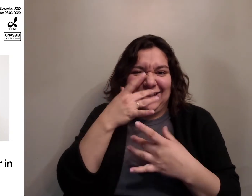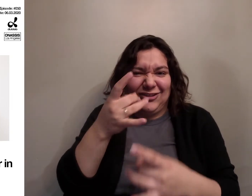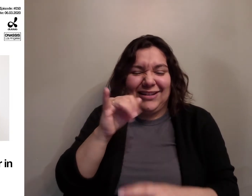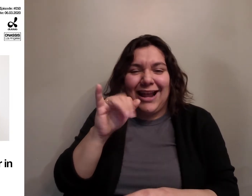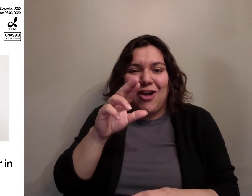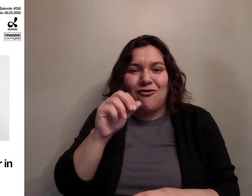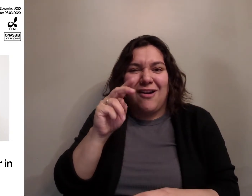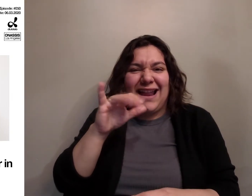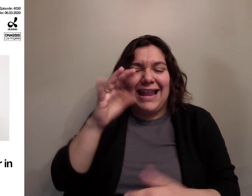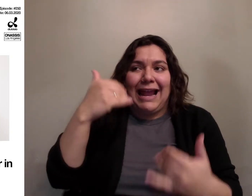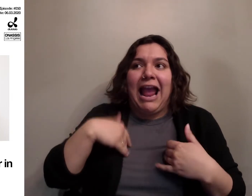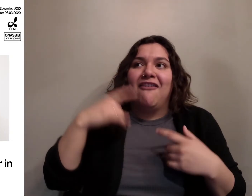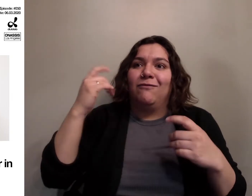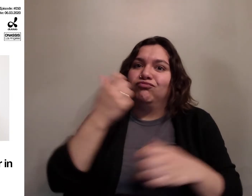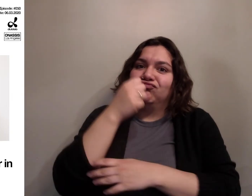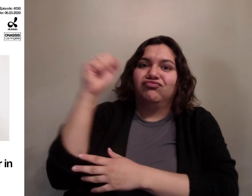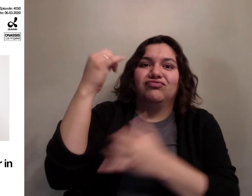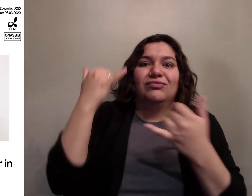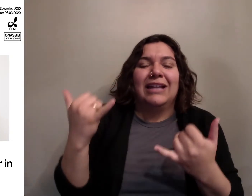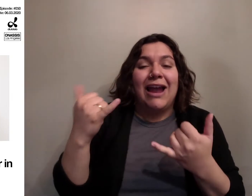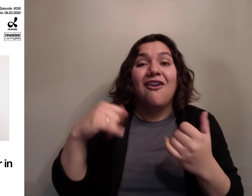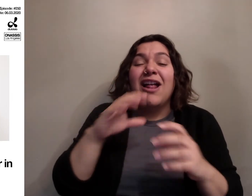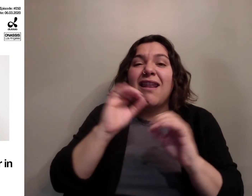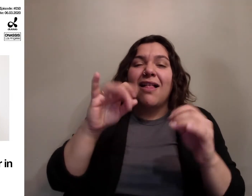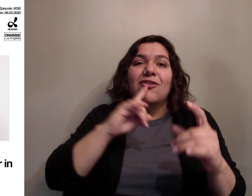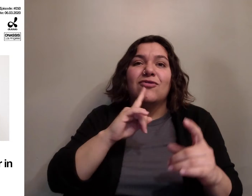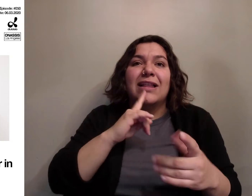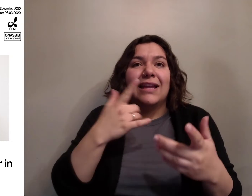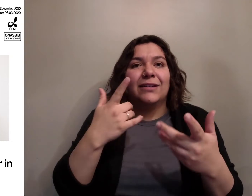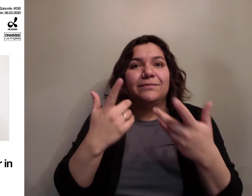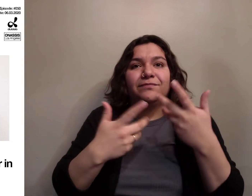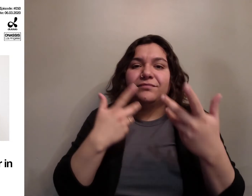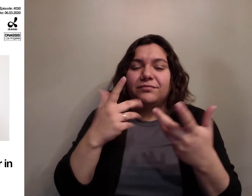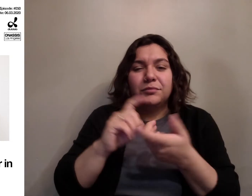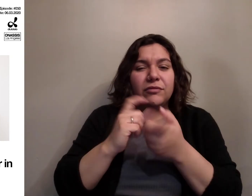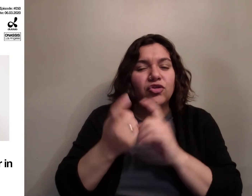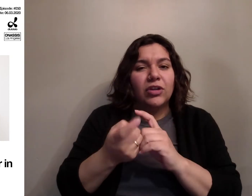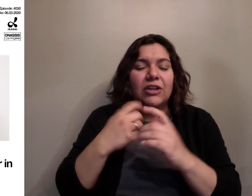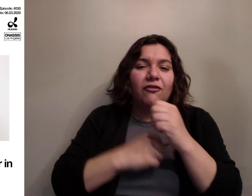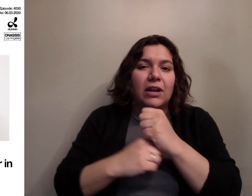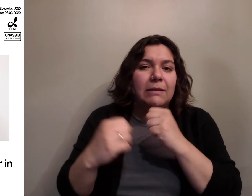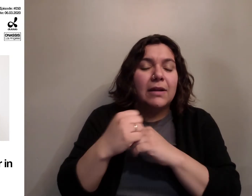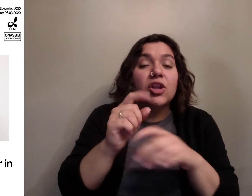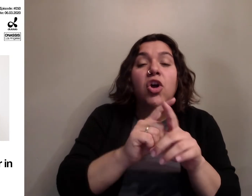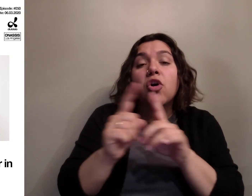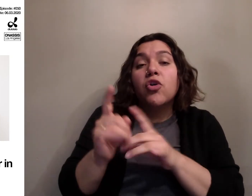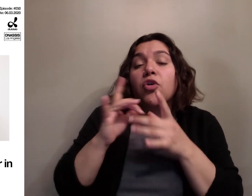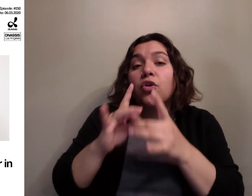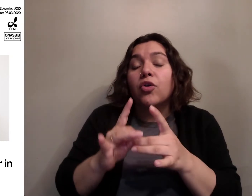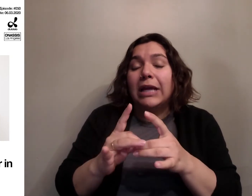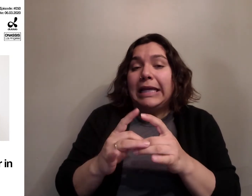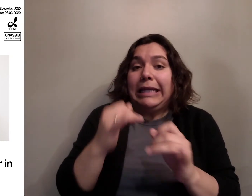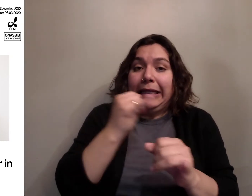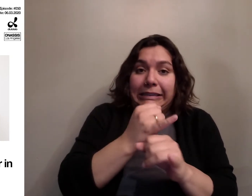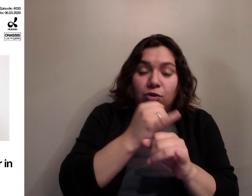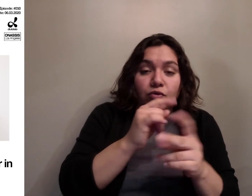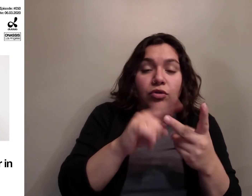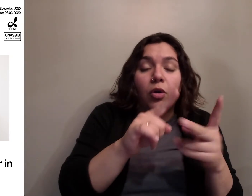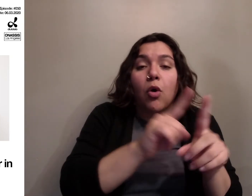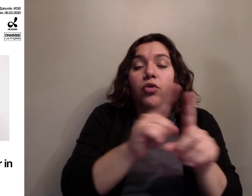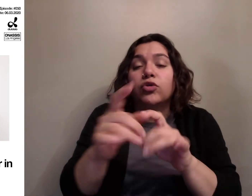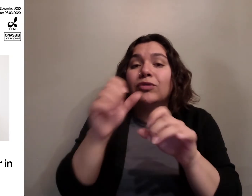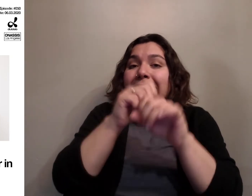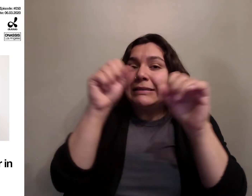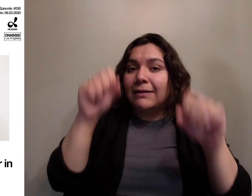50th anniversary, which is ironic because uprising, nothing has really truly, fundamentally